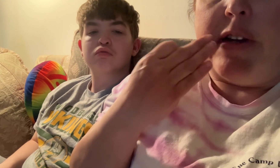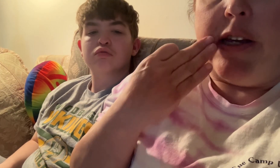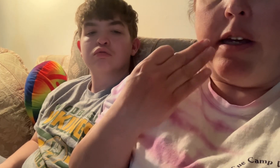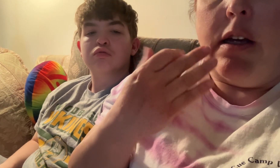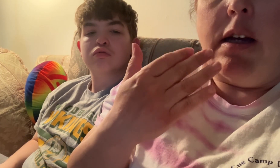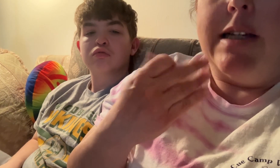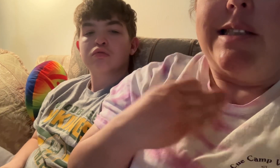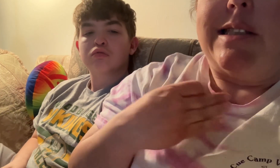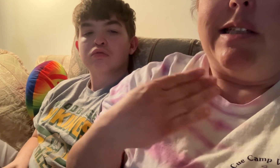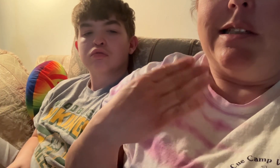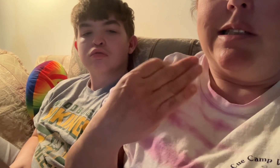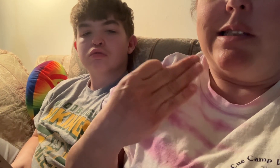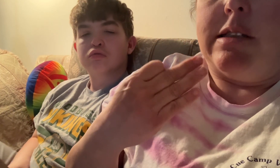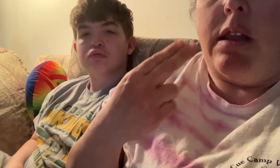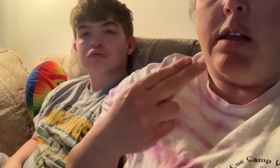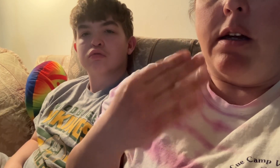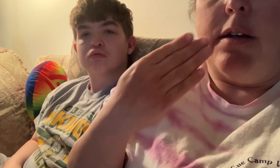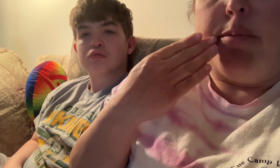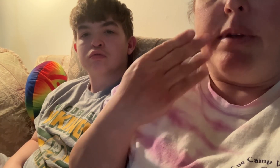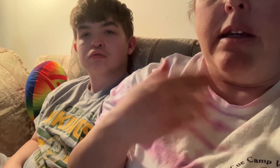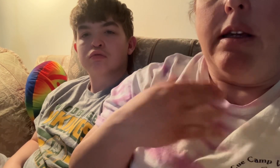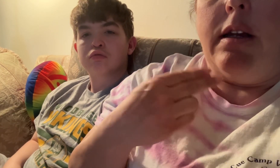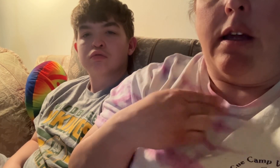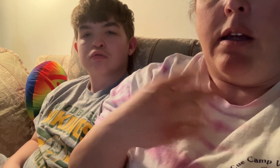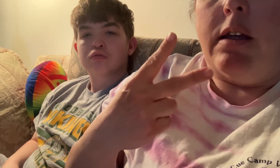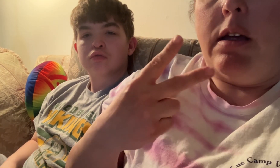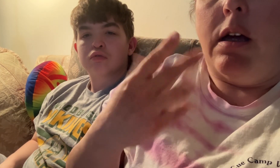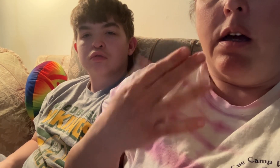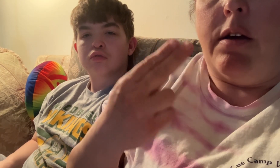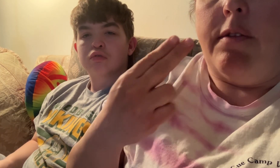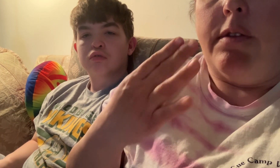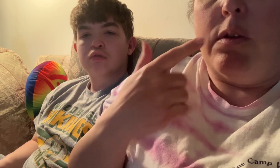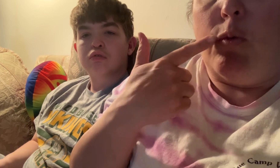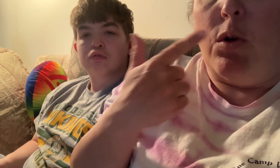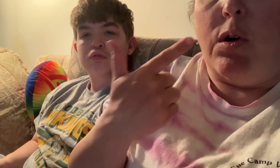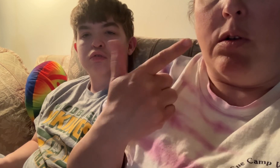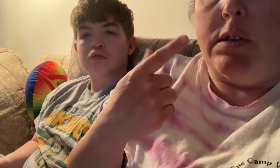century since the beginning of the world,